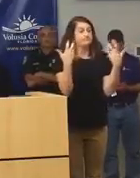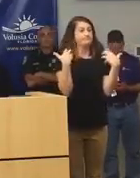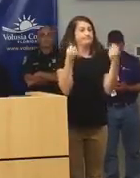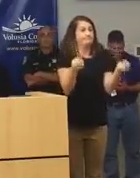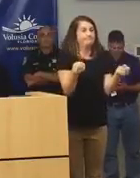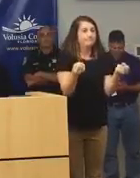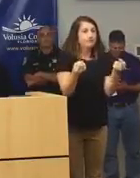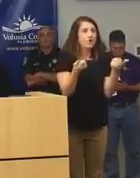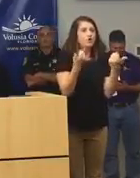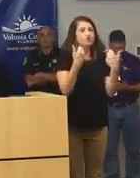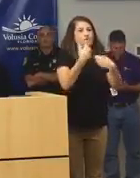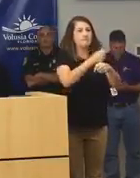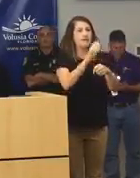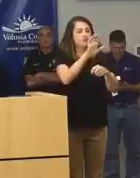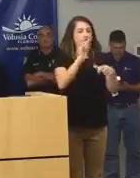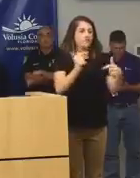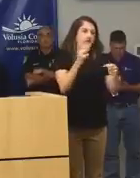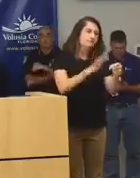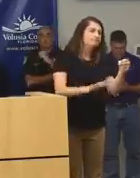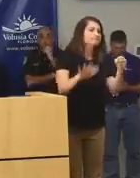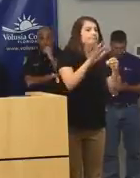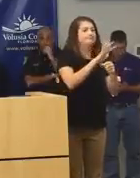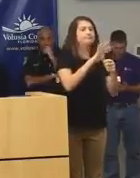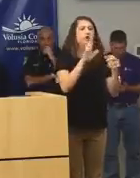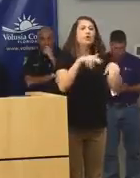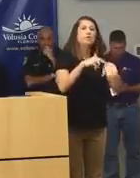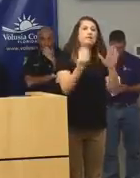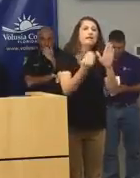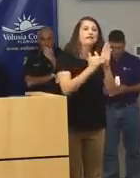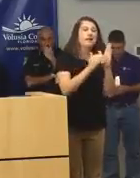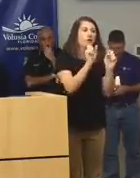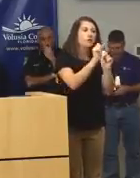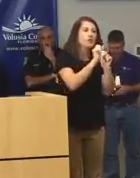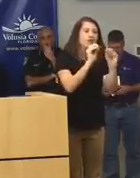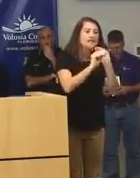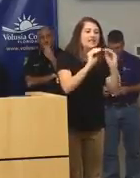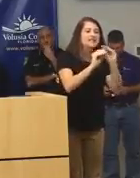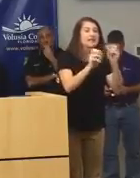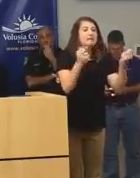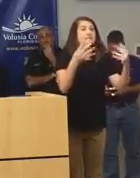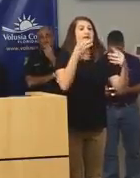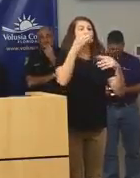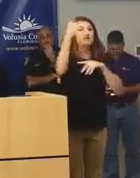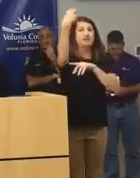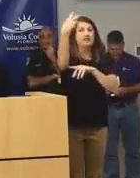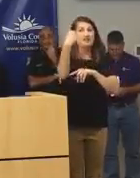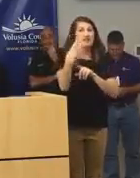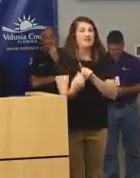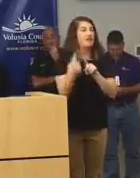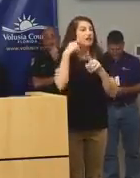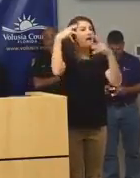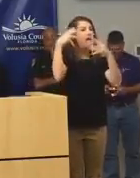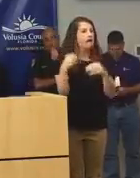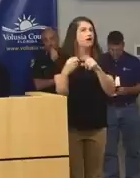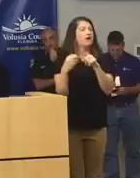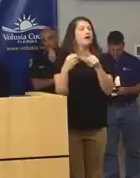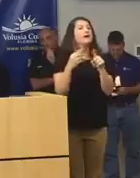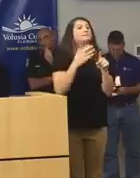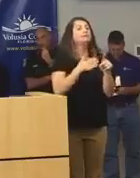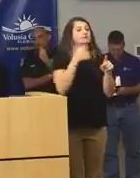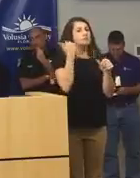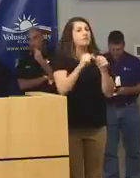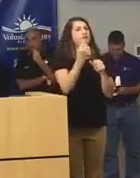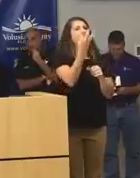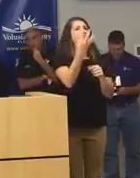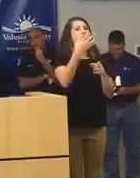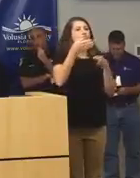of normalcy to your work, to your life. Many traffic signals are still out. Please treat them as four-way stops.